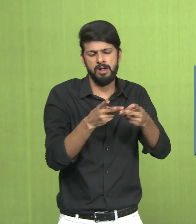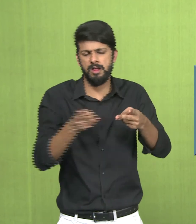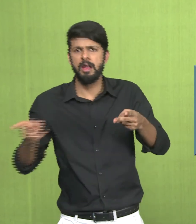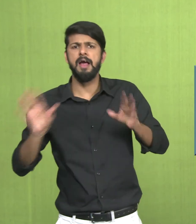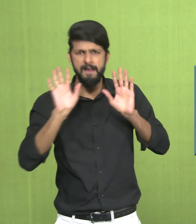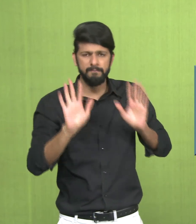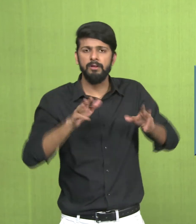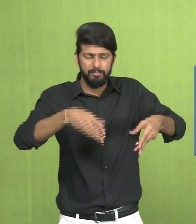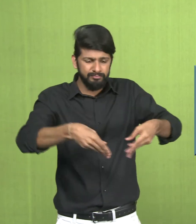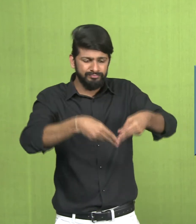The first word is terracotta,